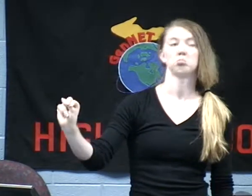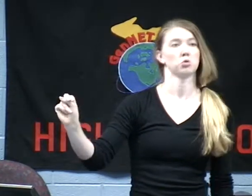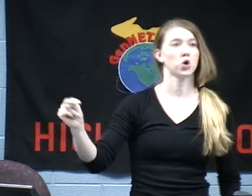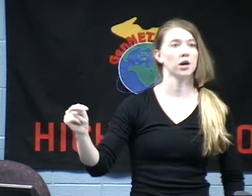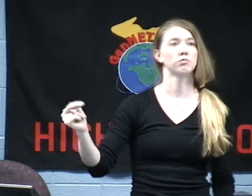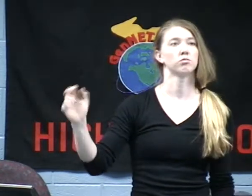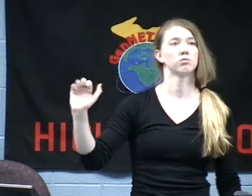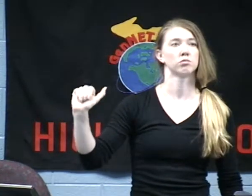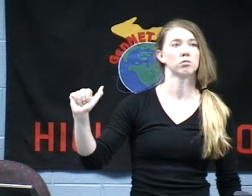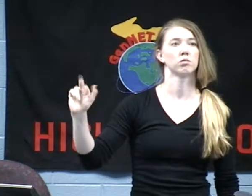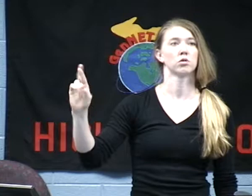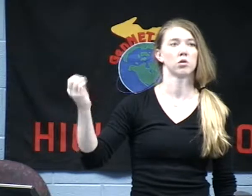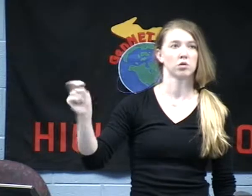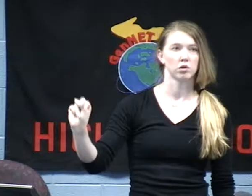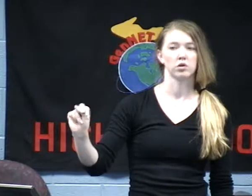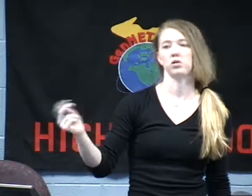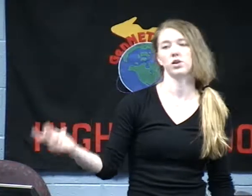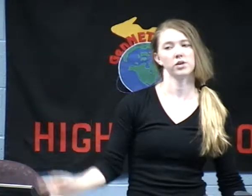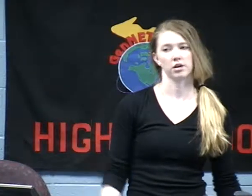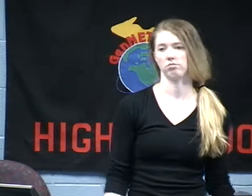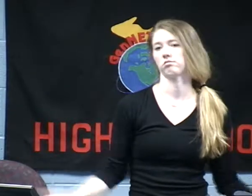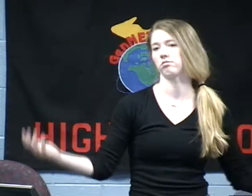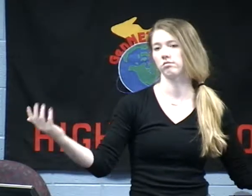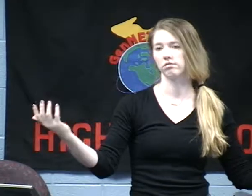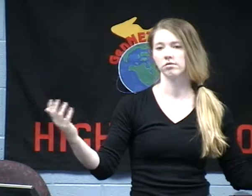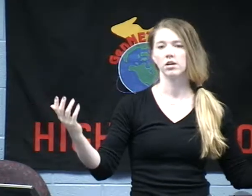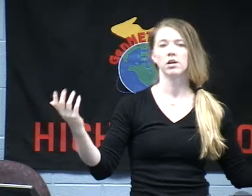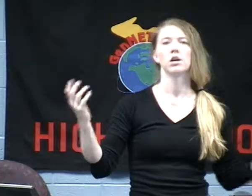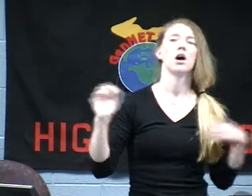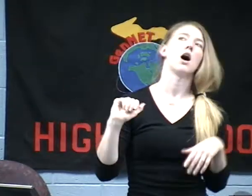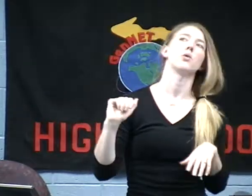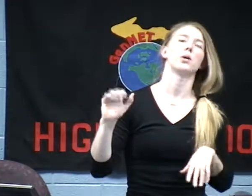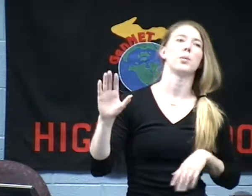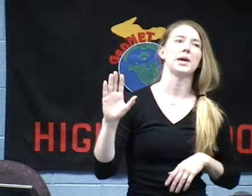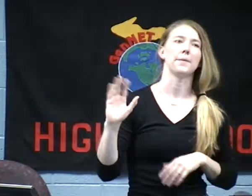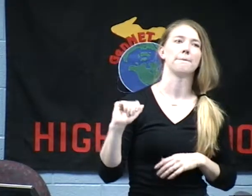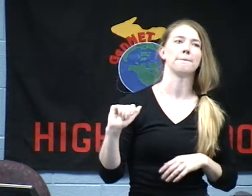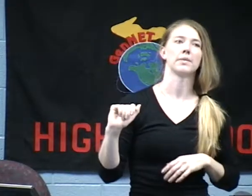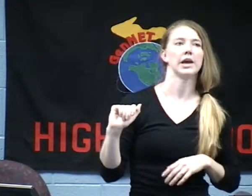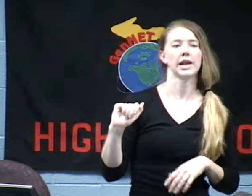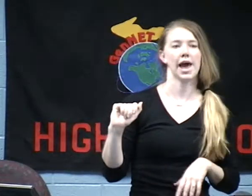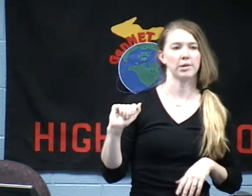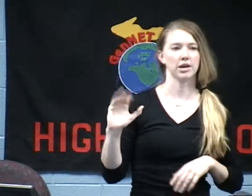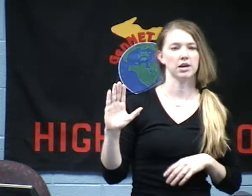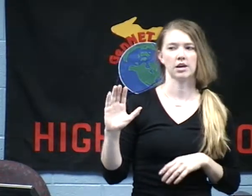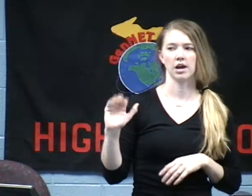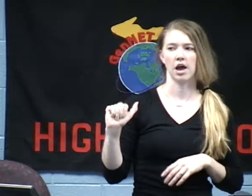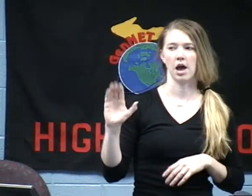You could. You could do either. What about B? And Abby.